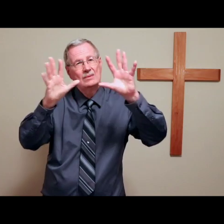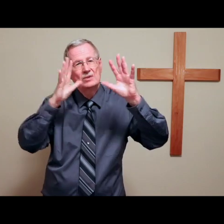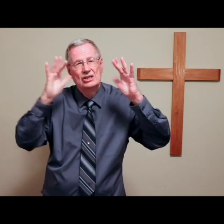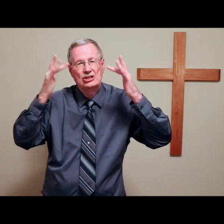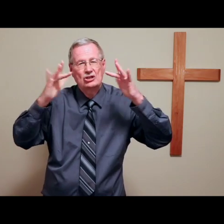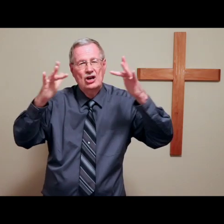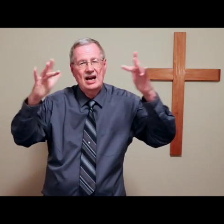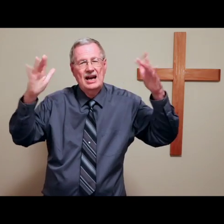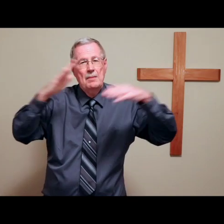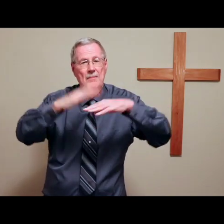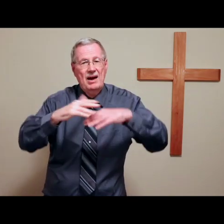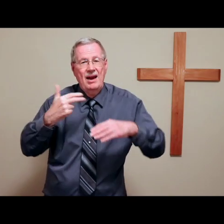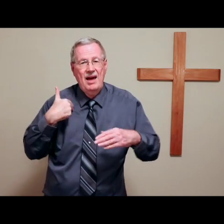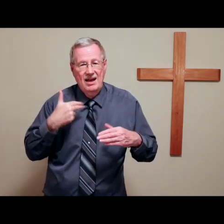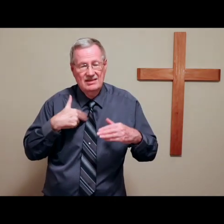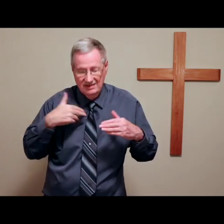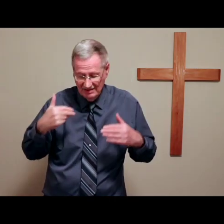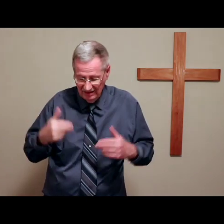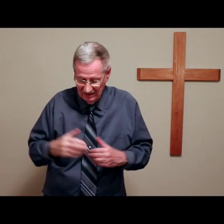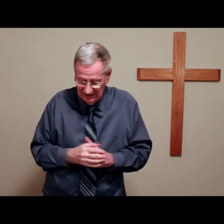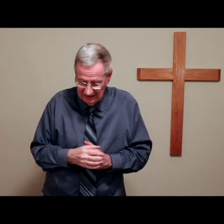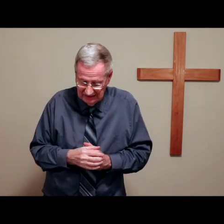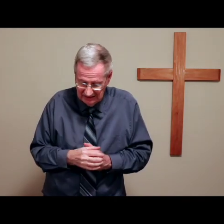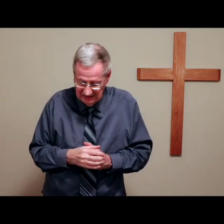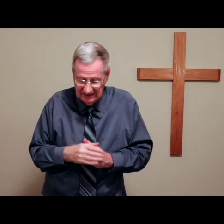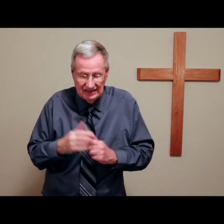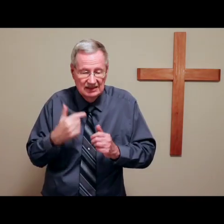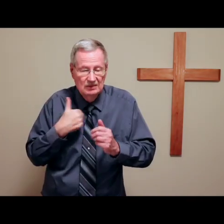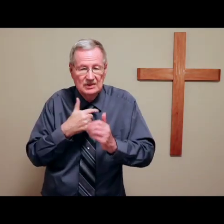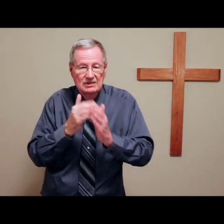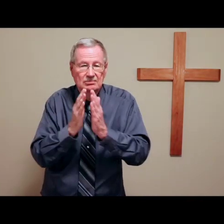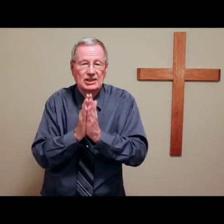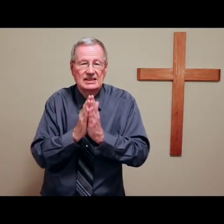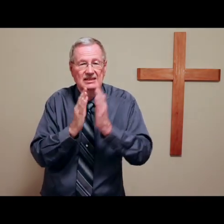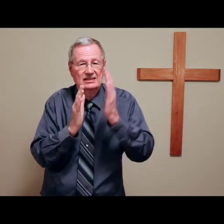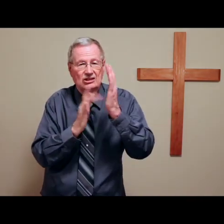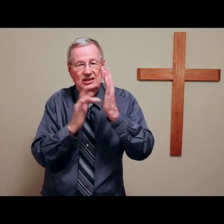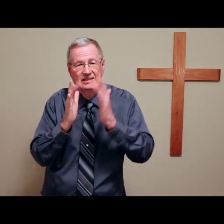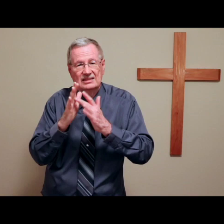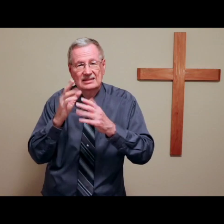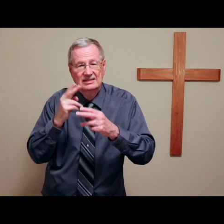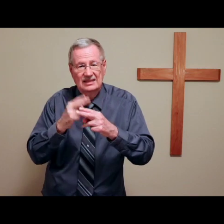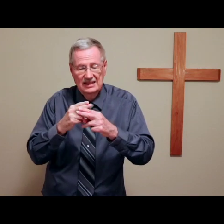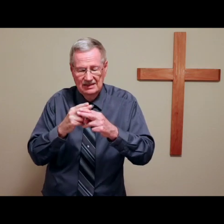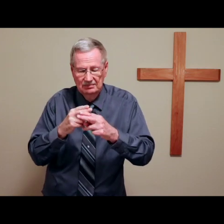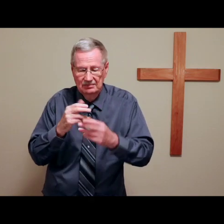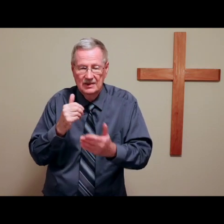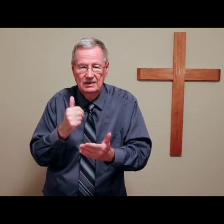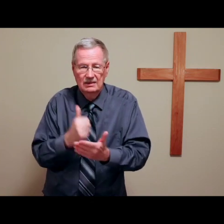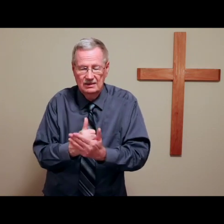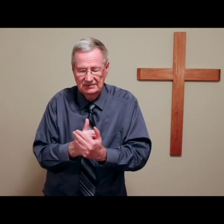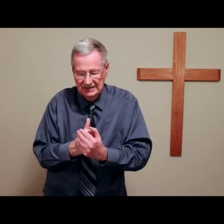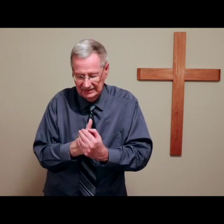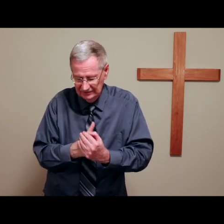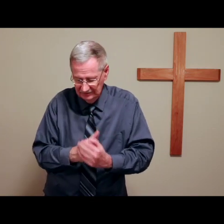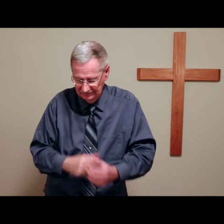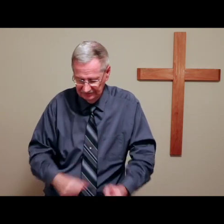life and pray that Your light shall continue to shine upon us. In Jesus' name we